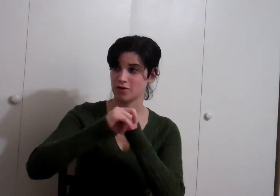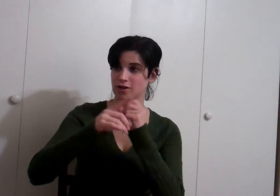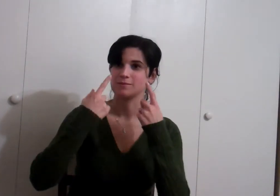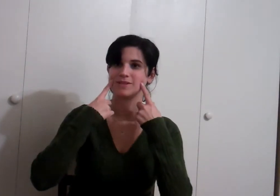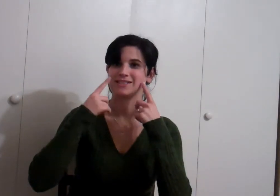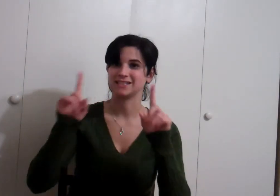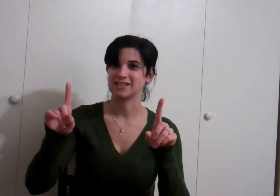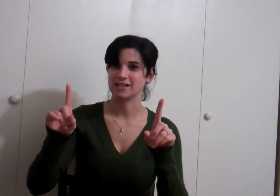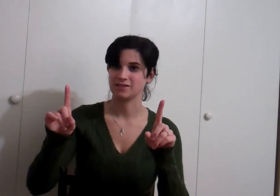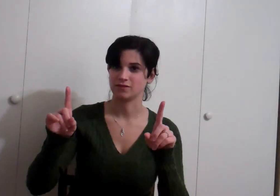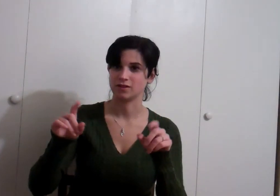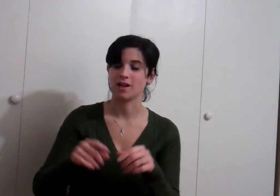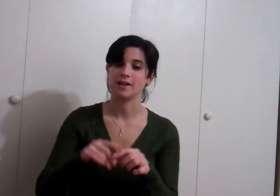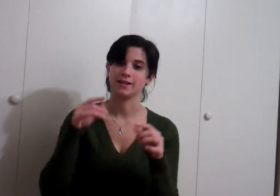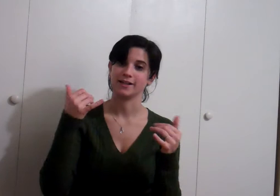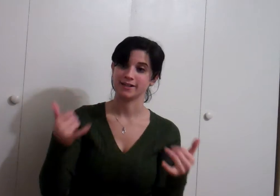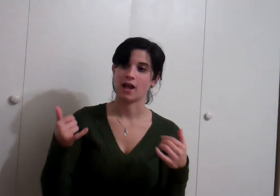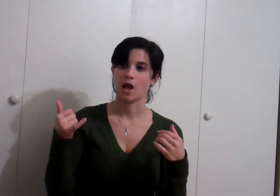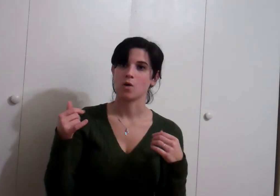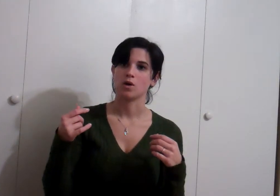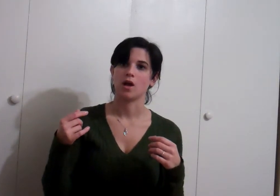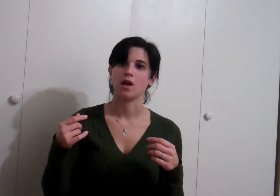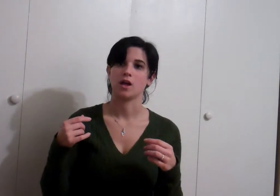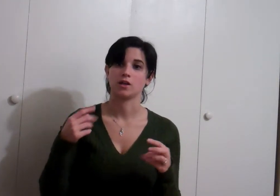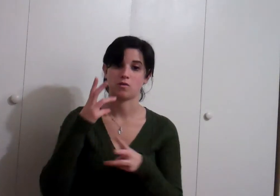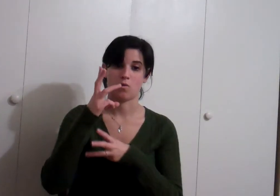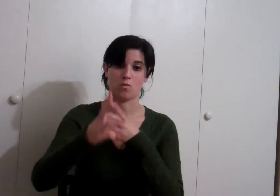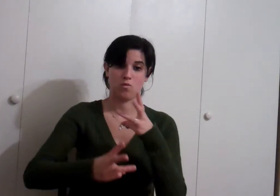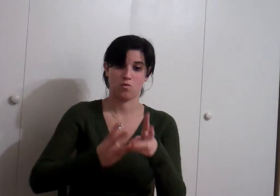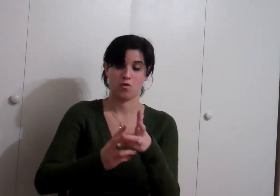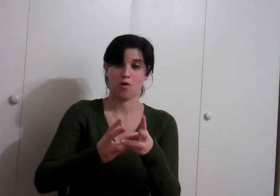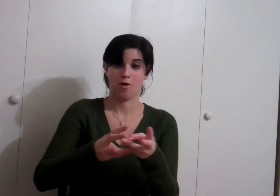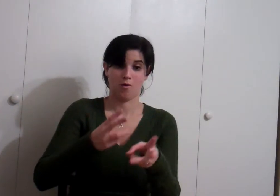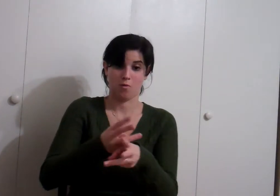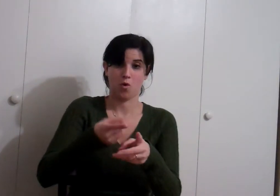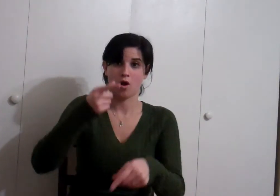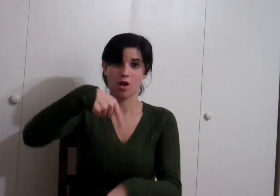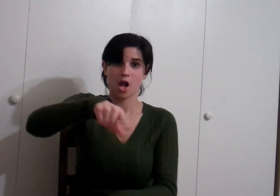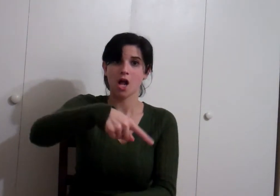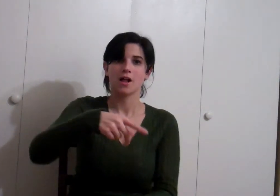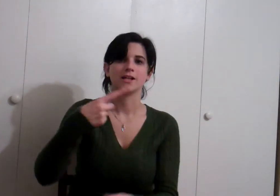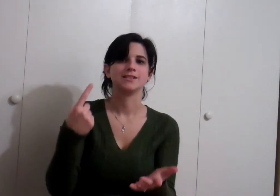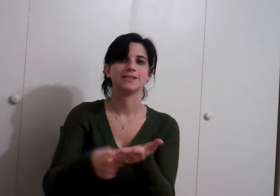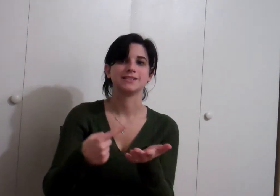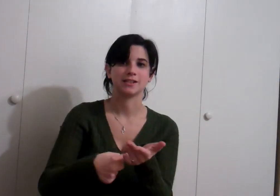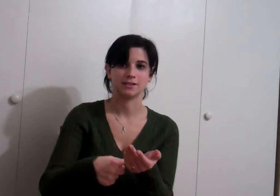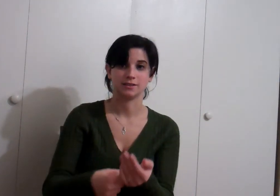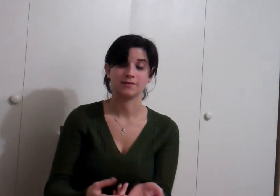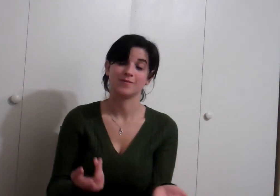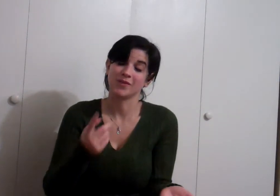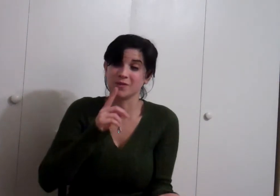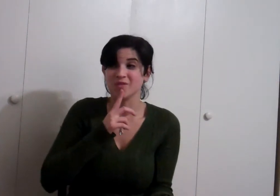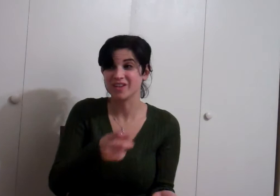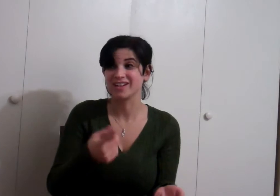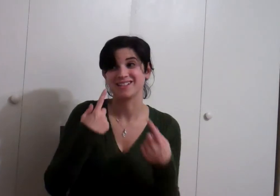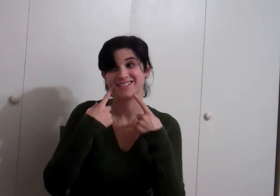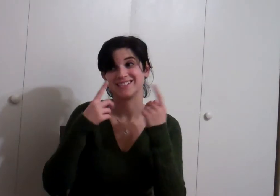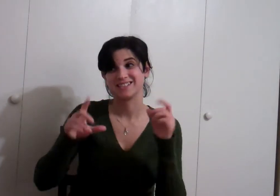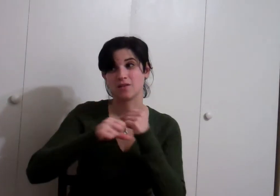a global, national discussion. Yeah. So creatively, artistically, it functions in a very successful way. And everybody's right.